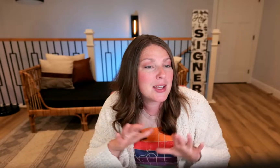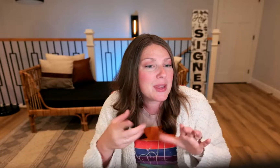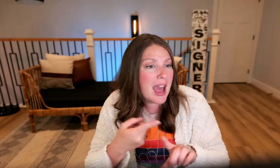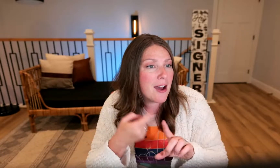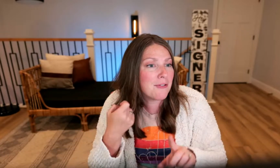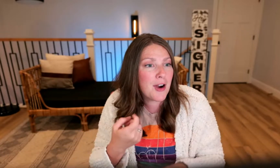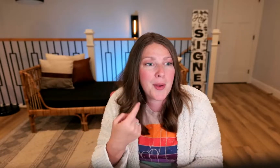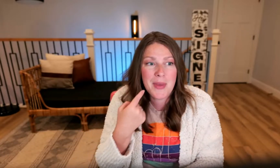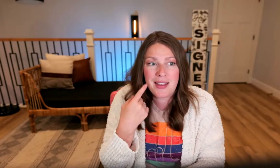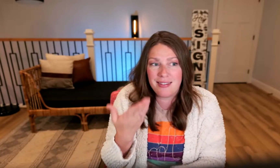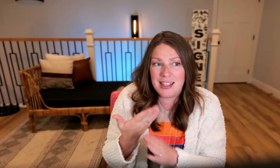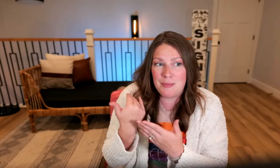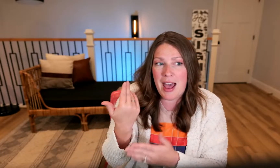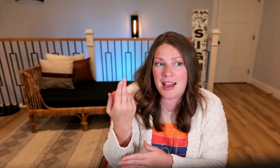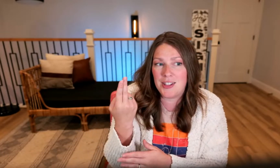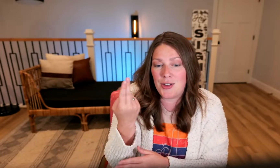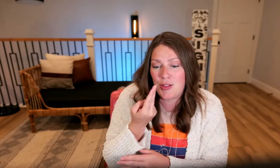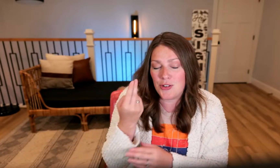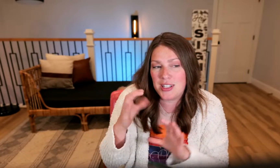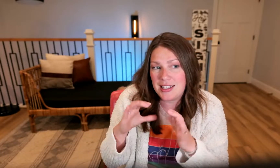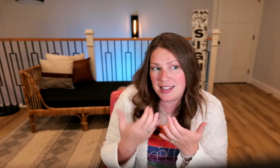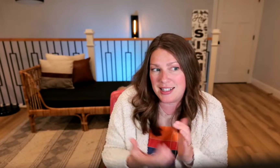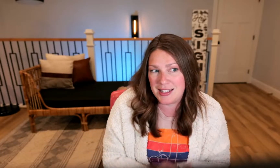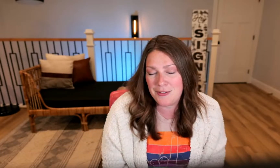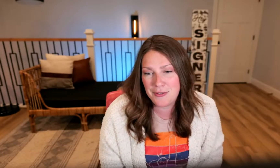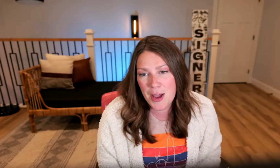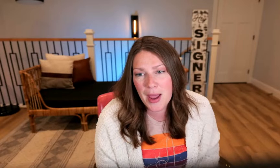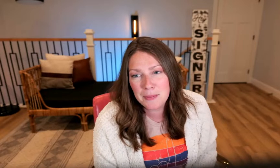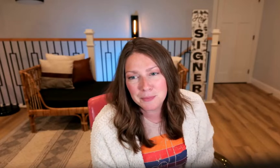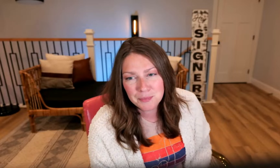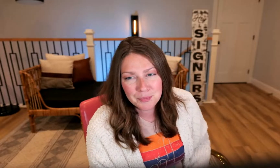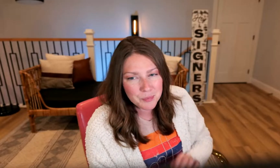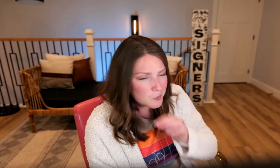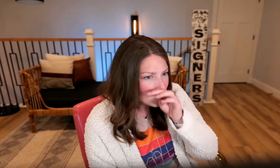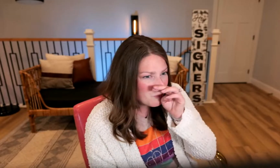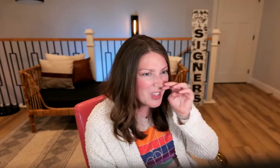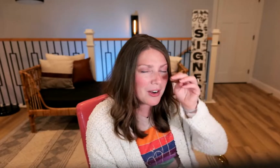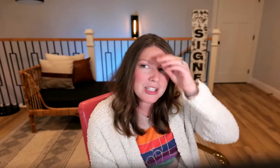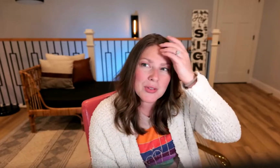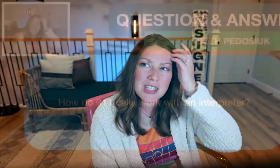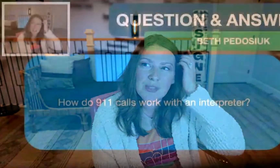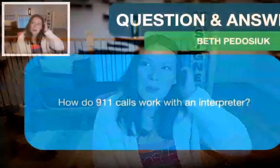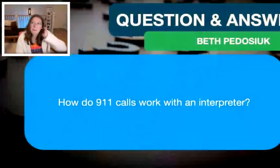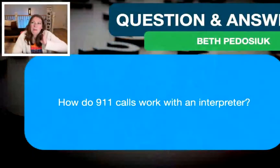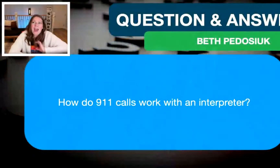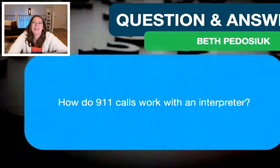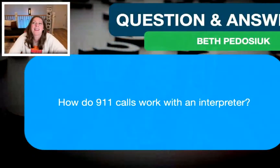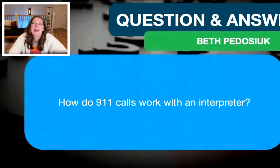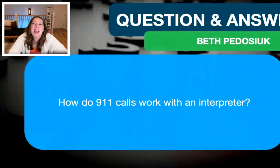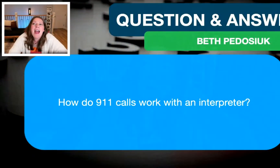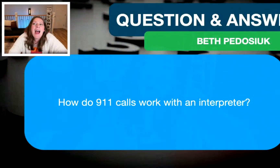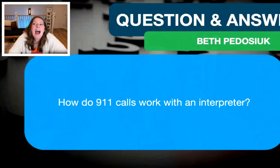we have from this past Thursday's intensive. Okay. All right. So this is from Beth. How